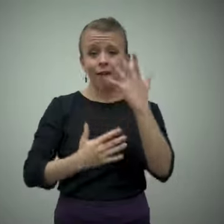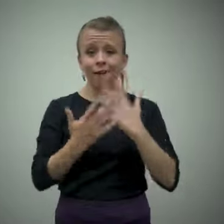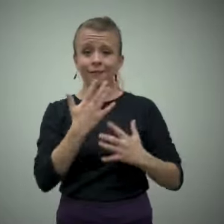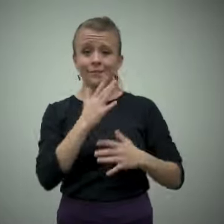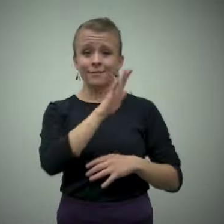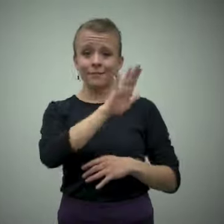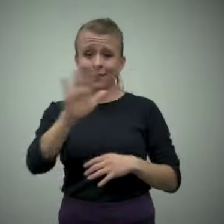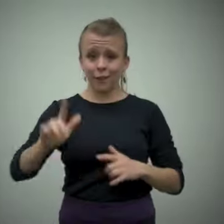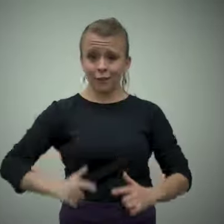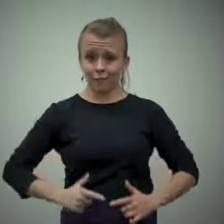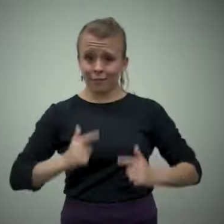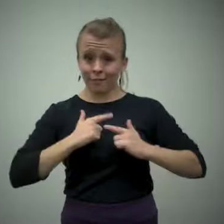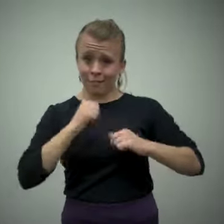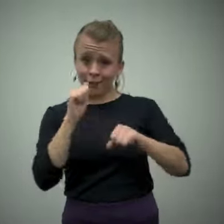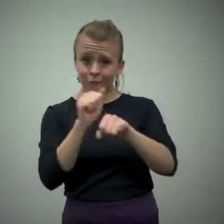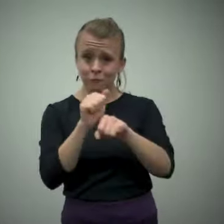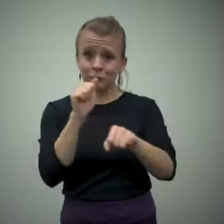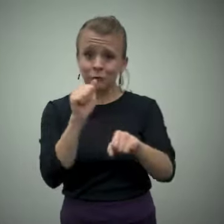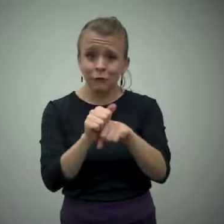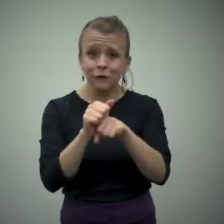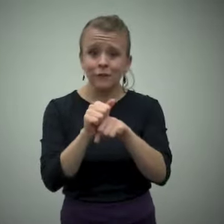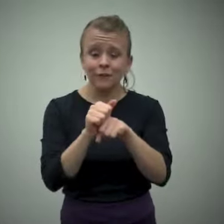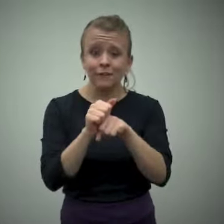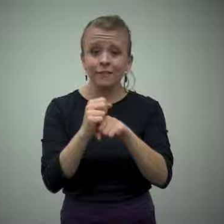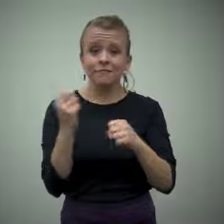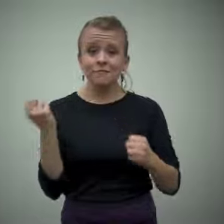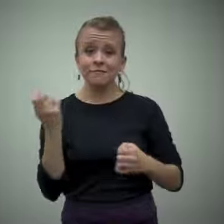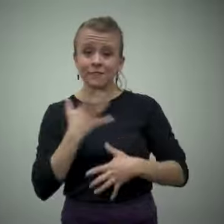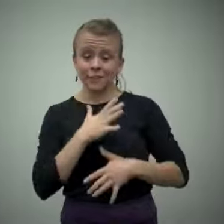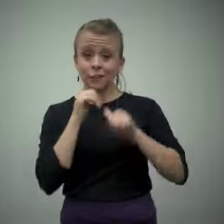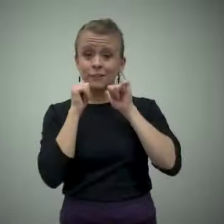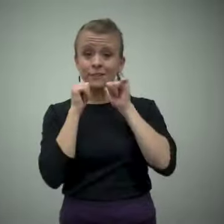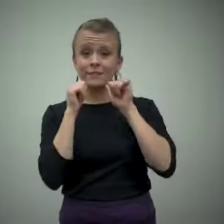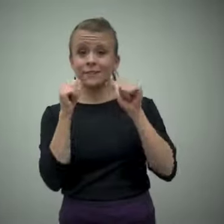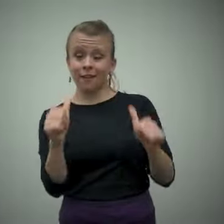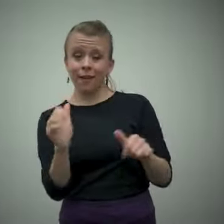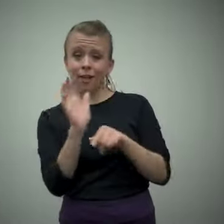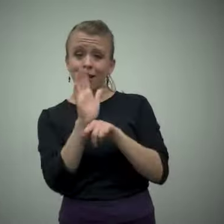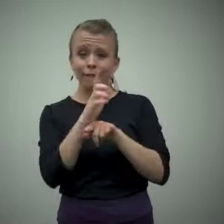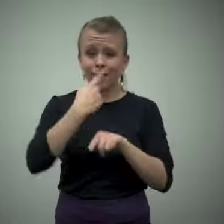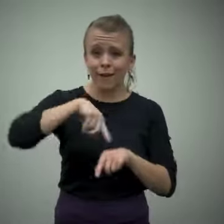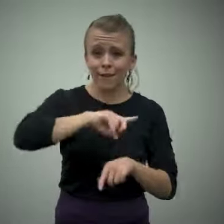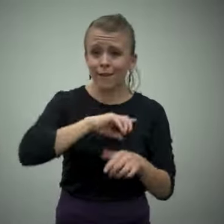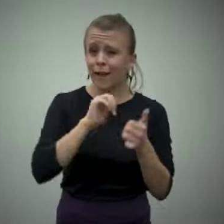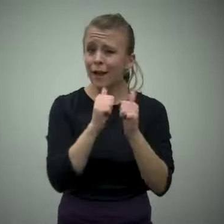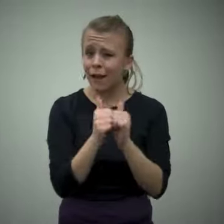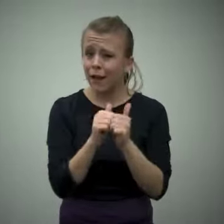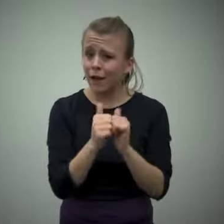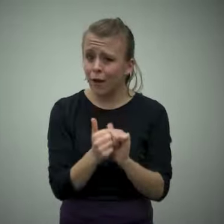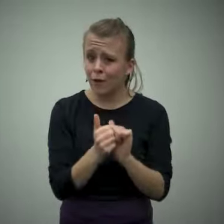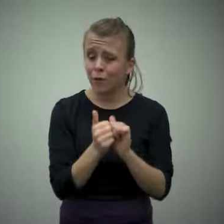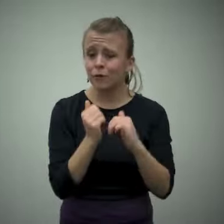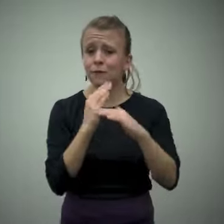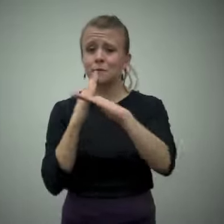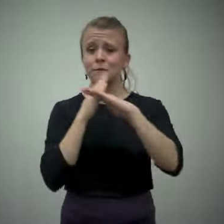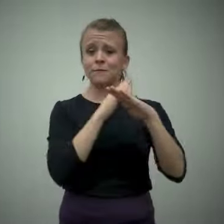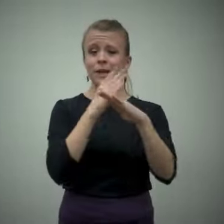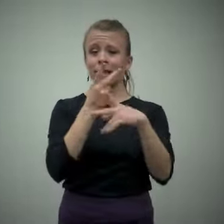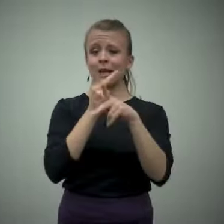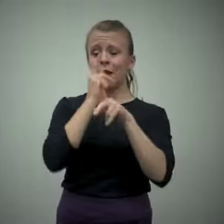our life's work. The common reactions of fear and denial often prevent us from recognizing and taking care of